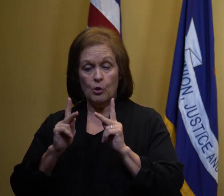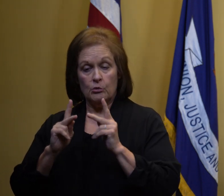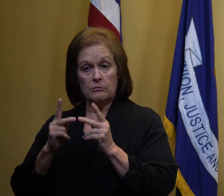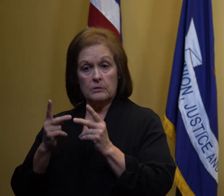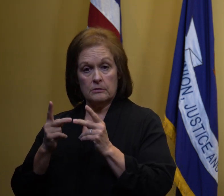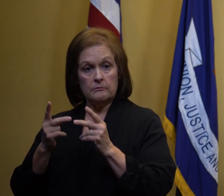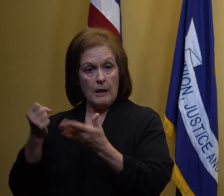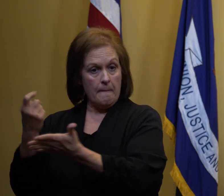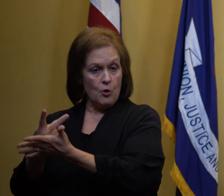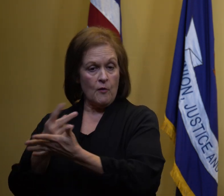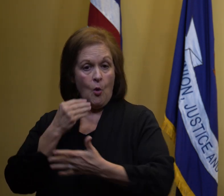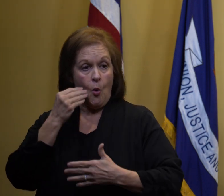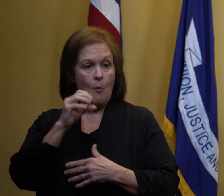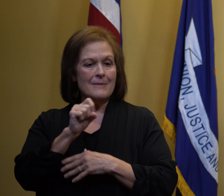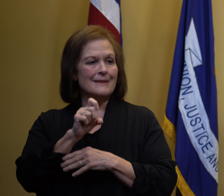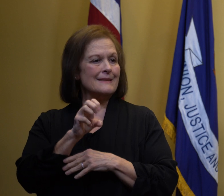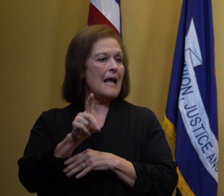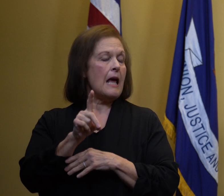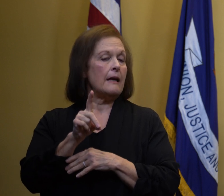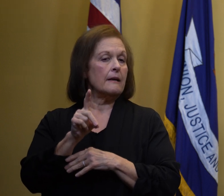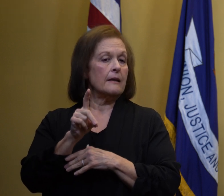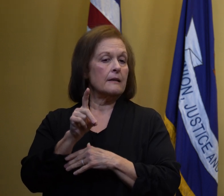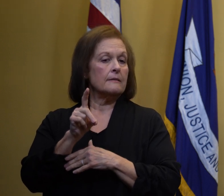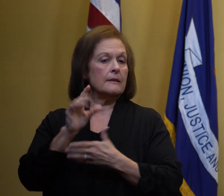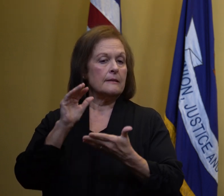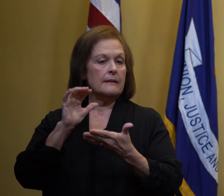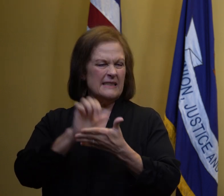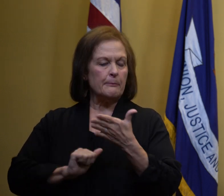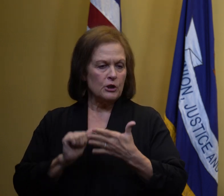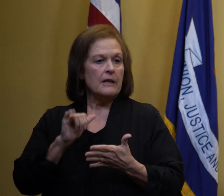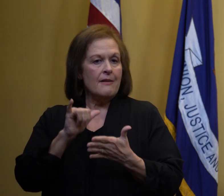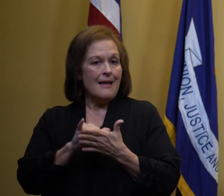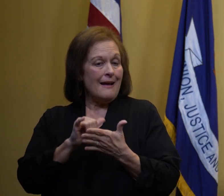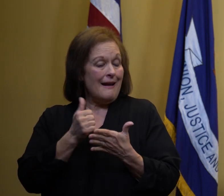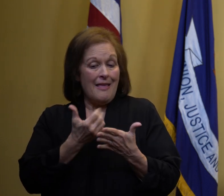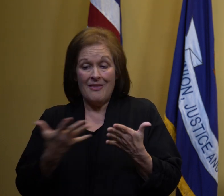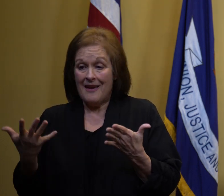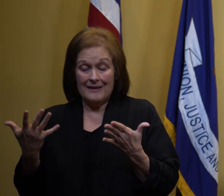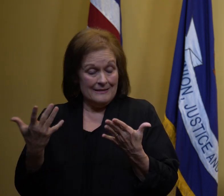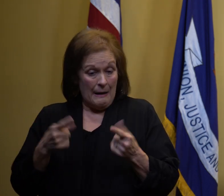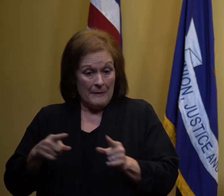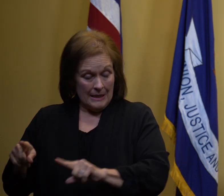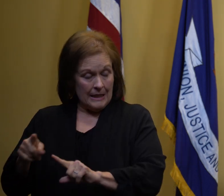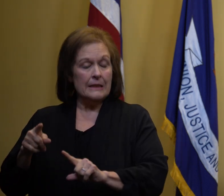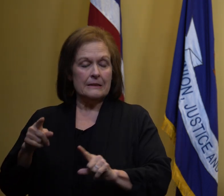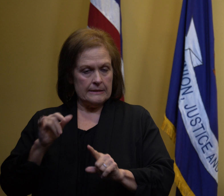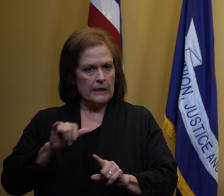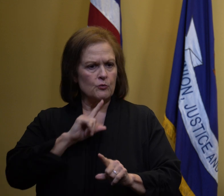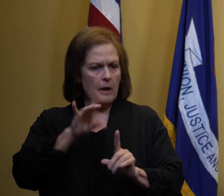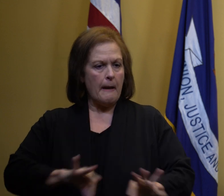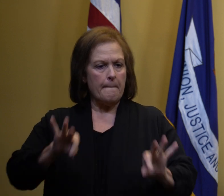exemption, making sure, again, giving our officers what they need. Every little bit matters, and so we're happy about